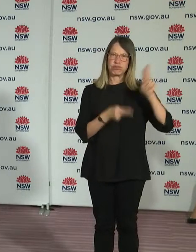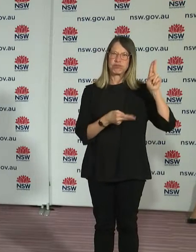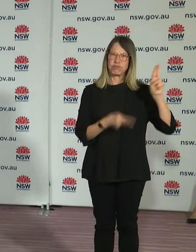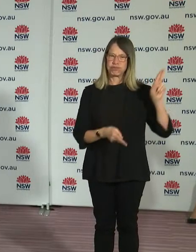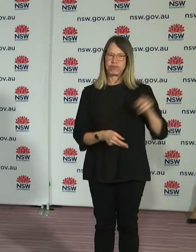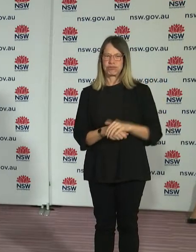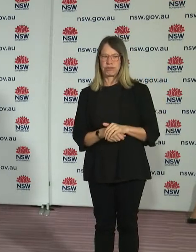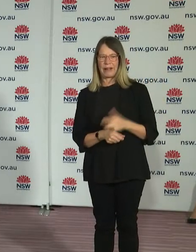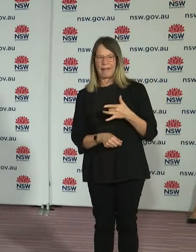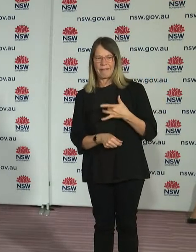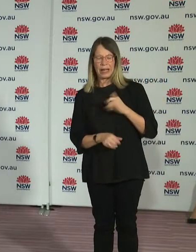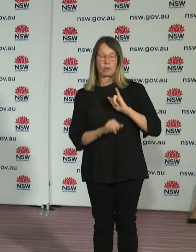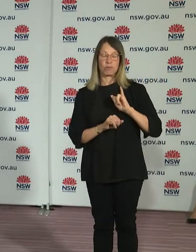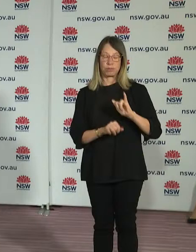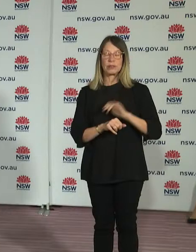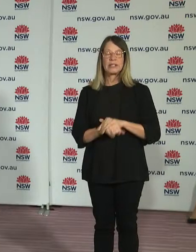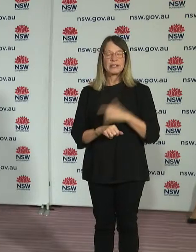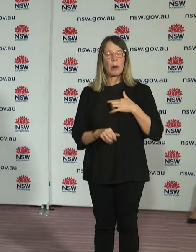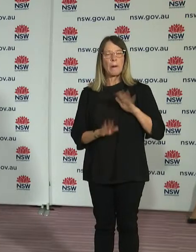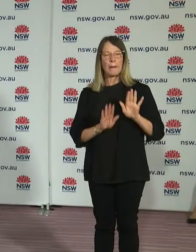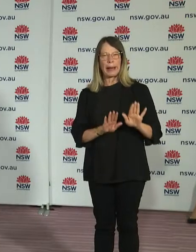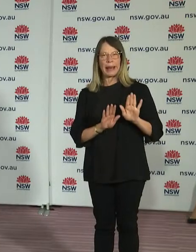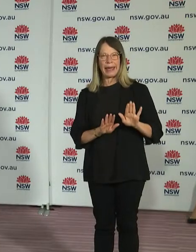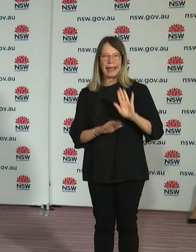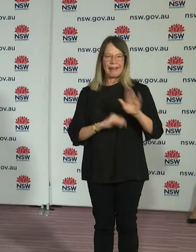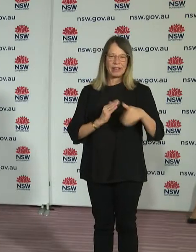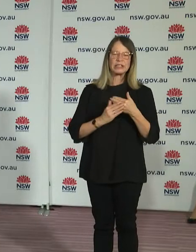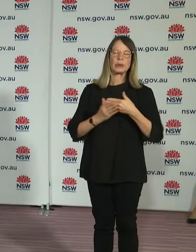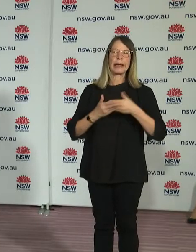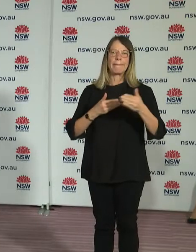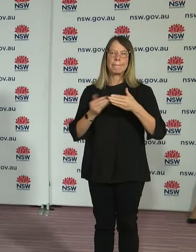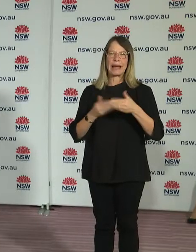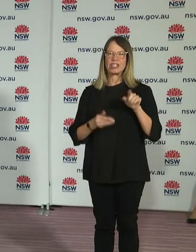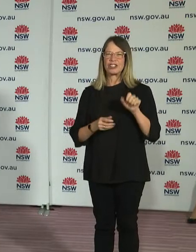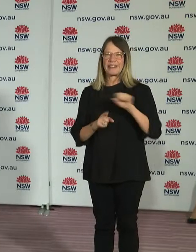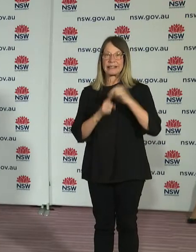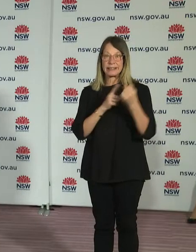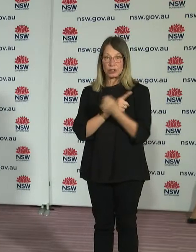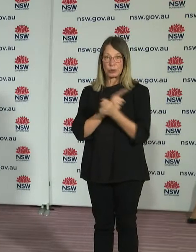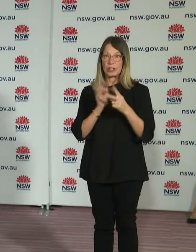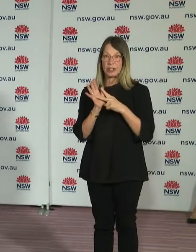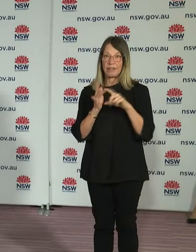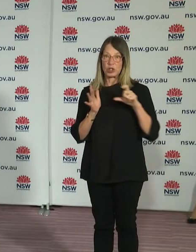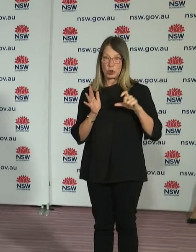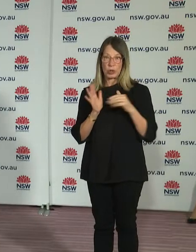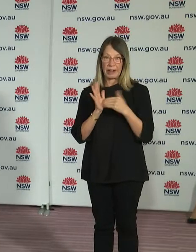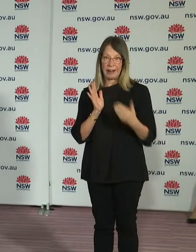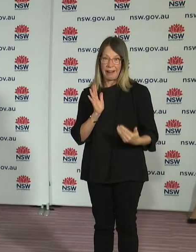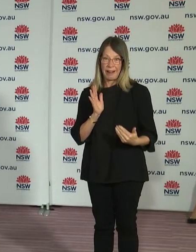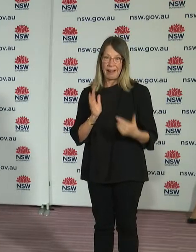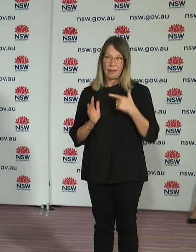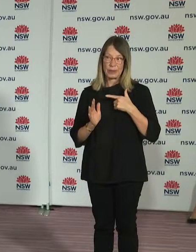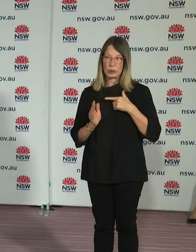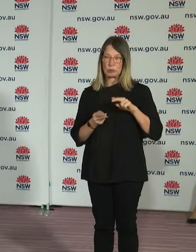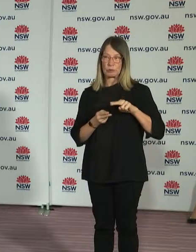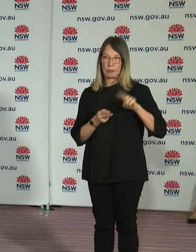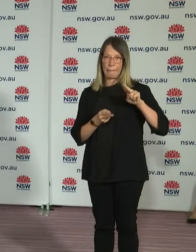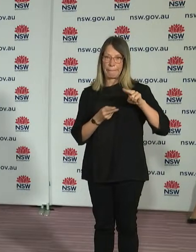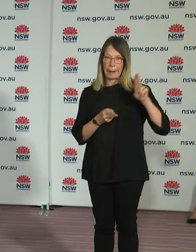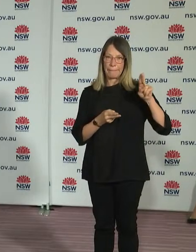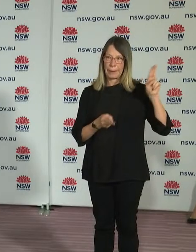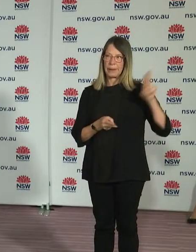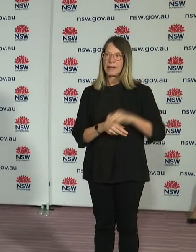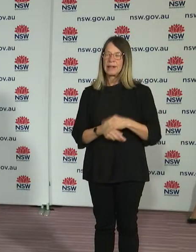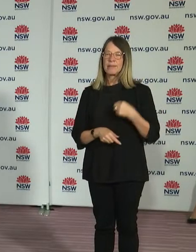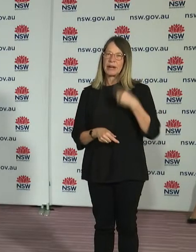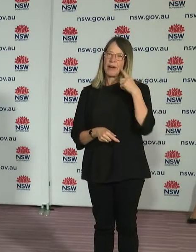those conversations in a few weeks. So I'll leave him to manage the delicate situation down there for now. But I think it's in the best interest of our nation